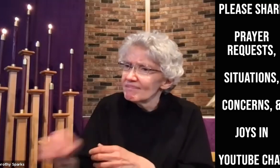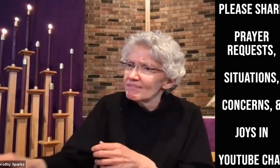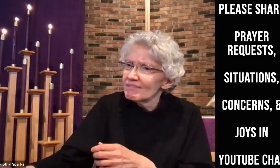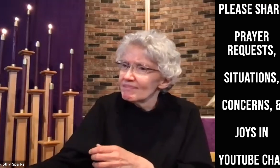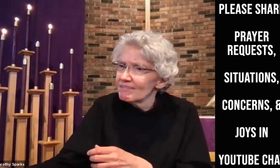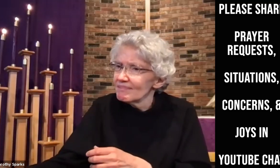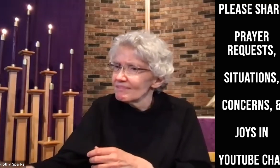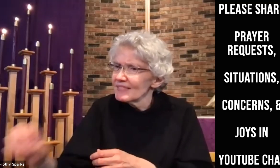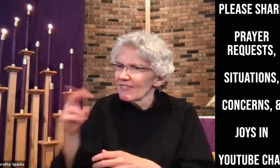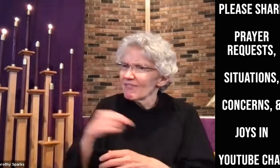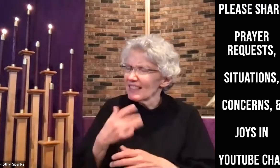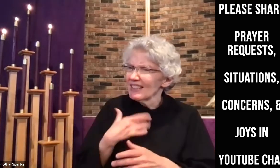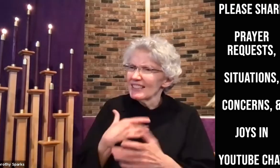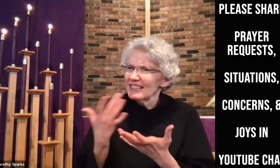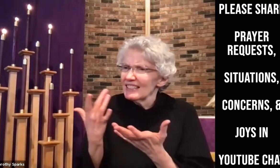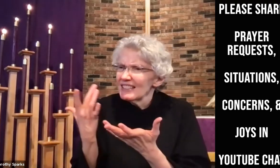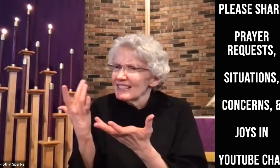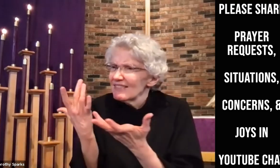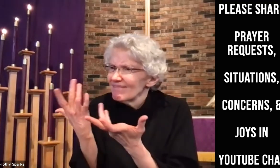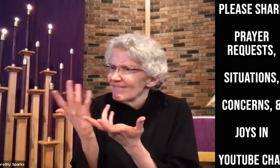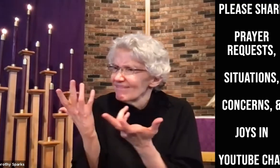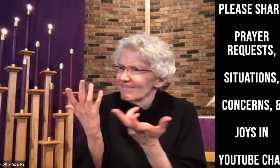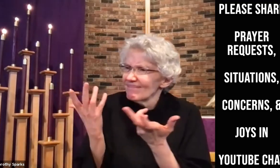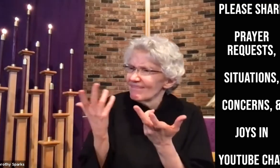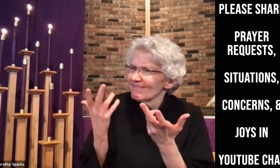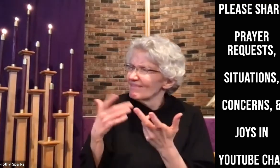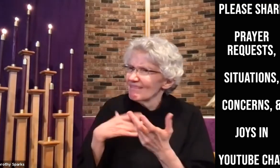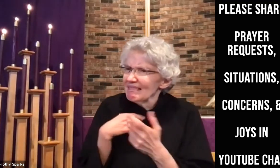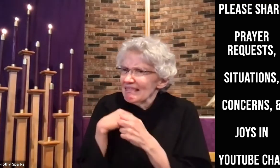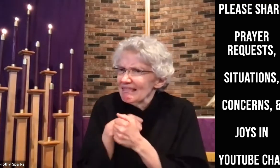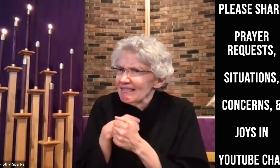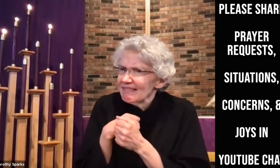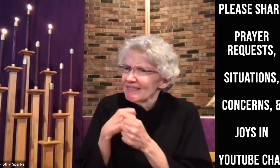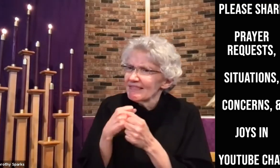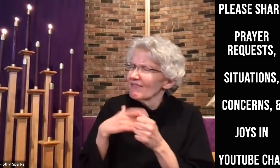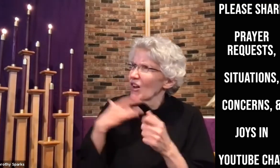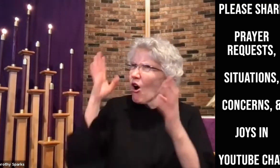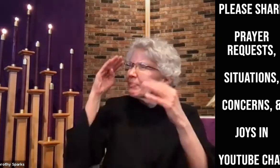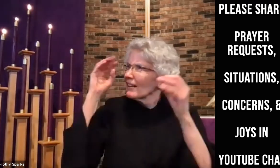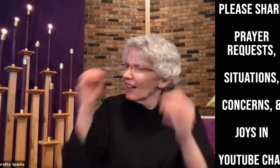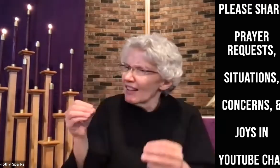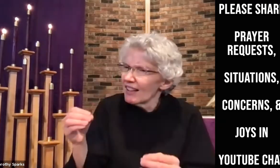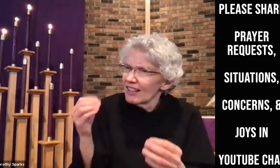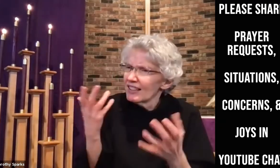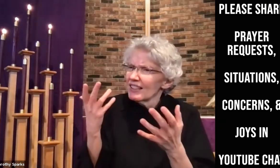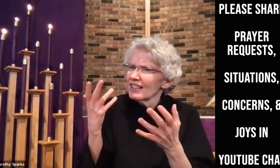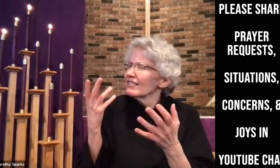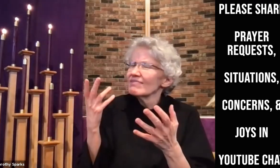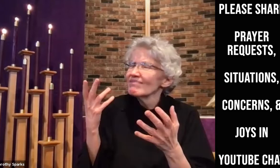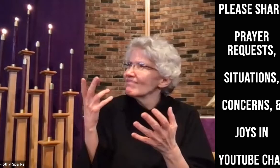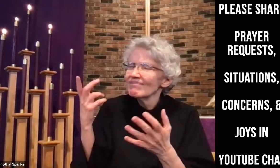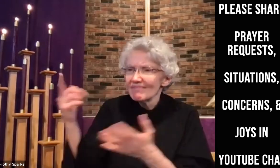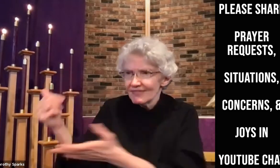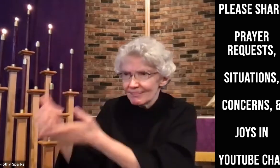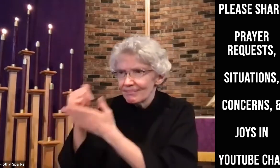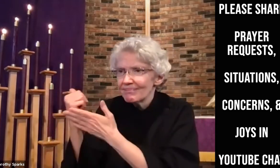Help us to hold hope for one another and for the world, even in times